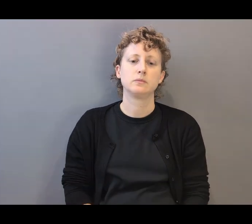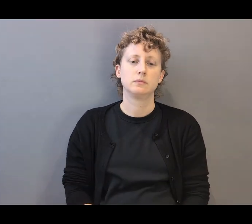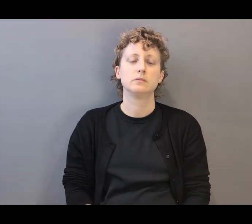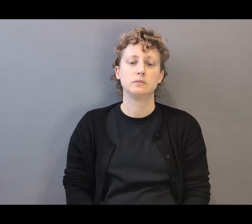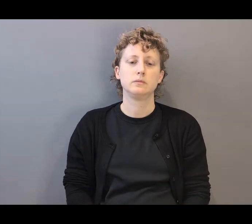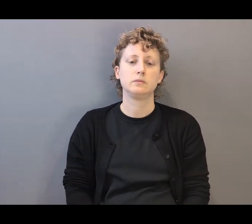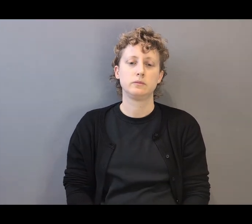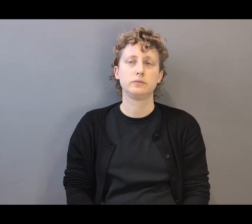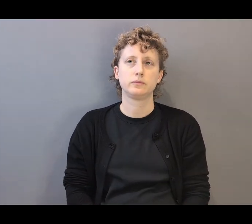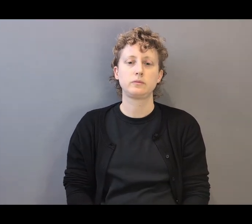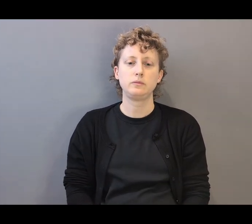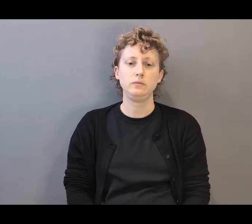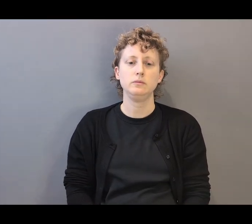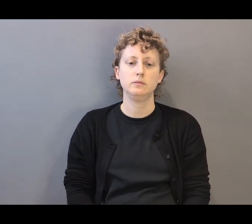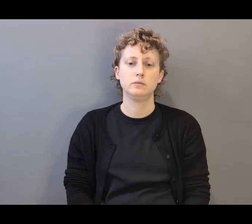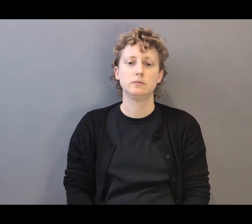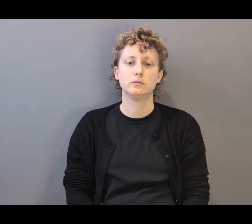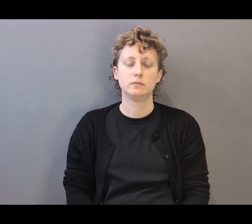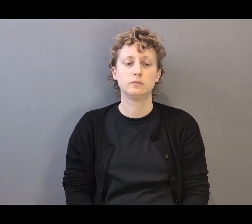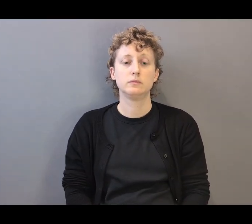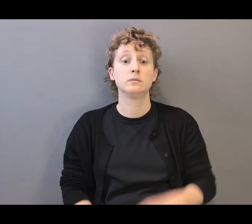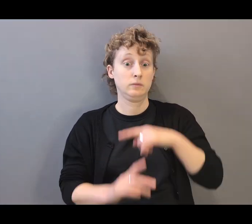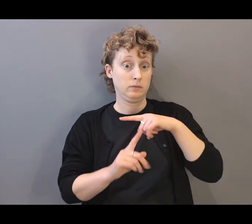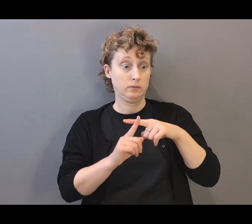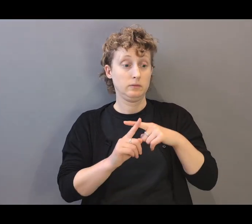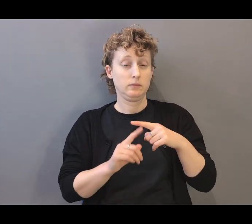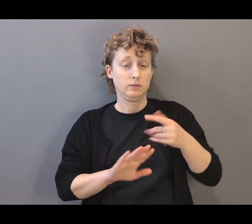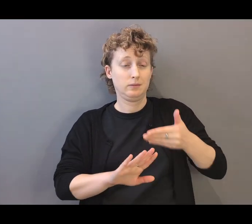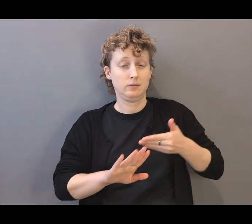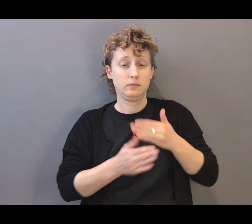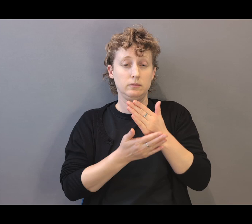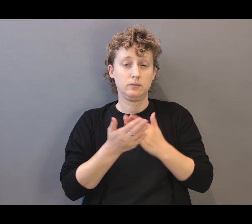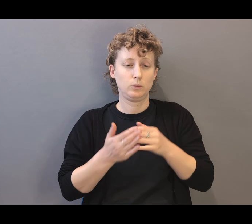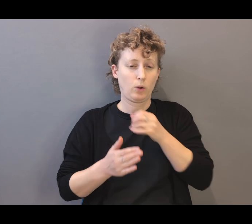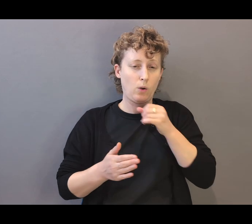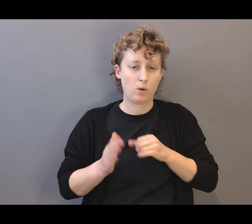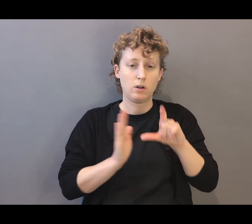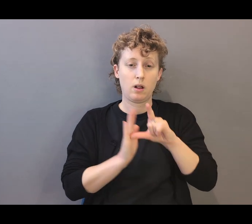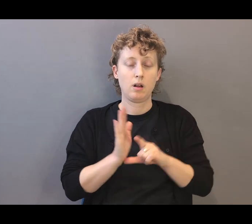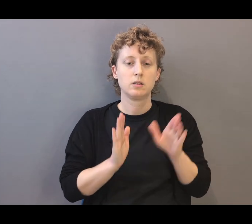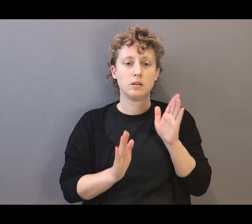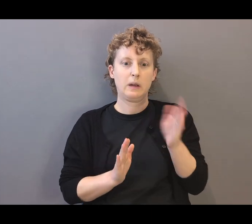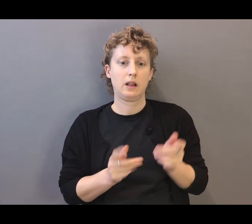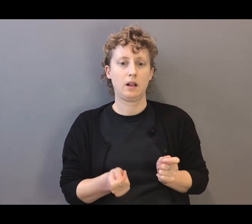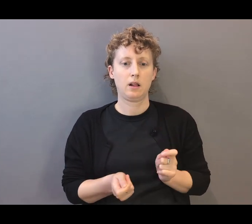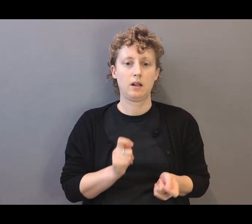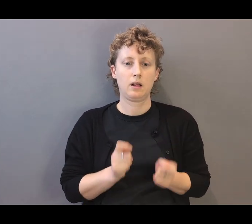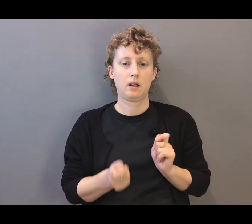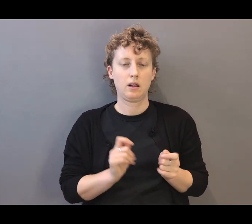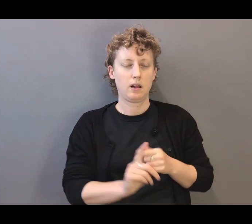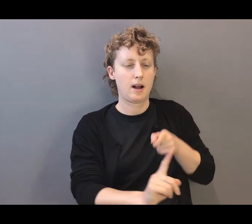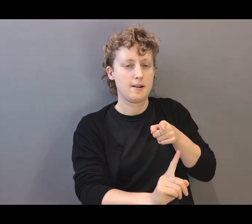some existing legislation will also be revised that's relevant to accessibility. I'm talking here about the Audiovisual